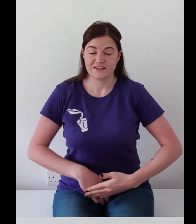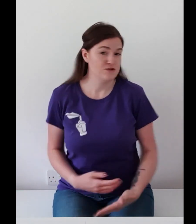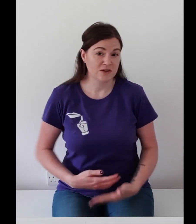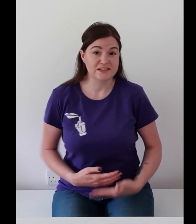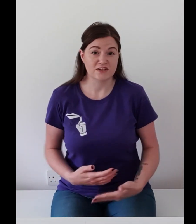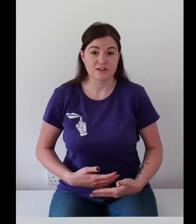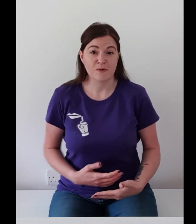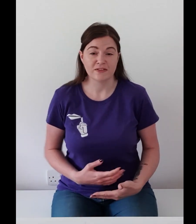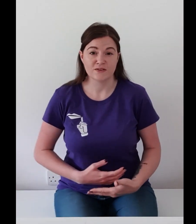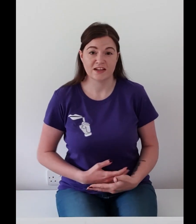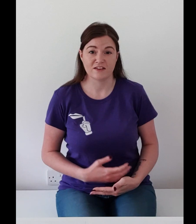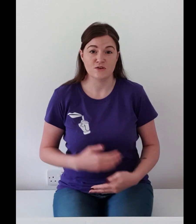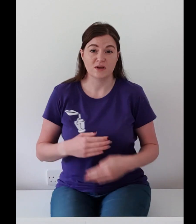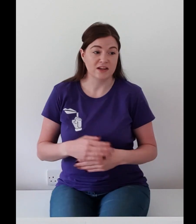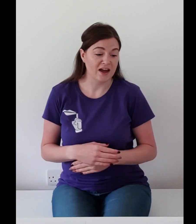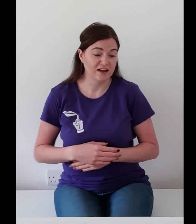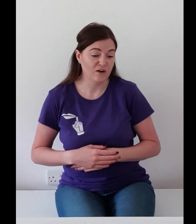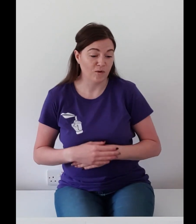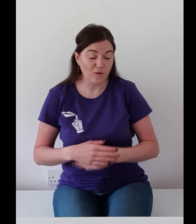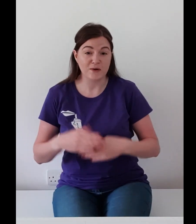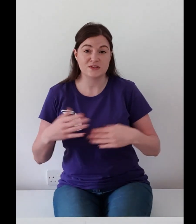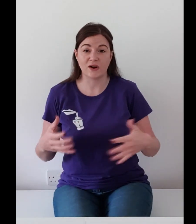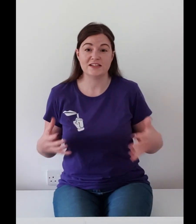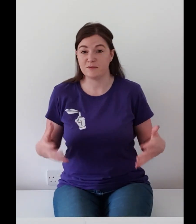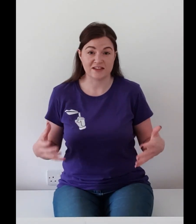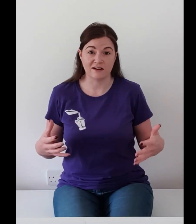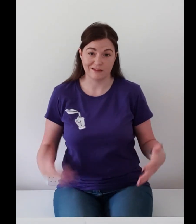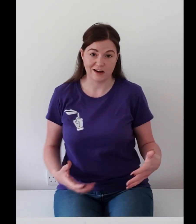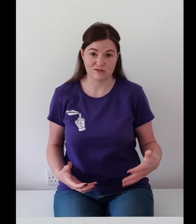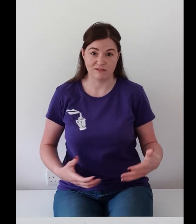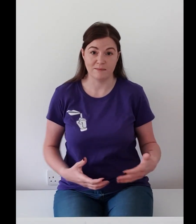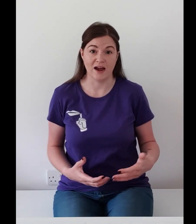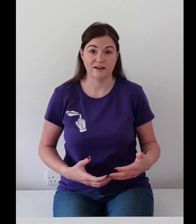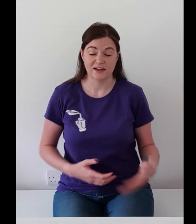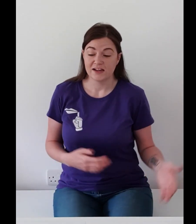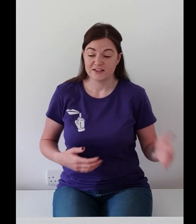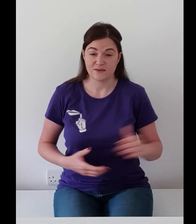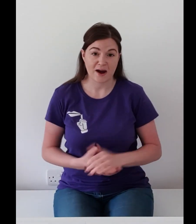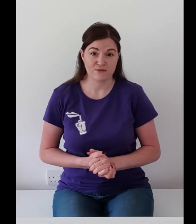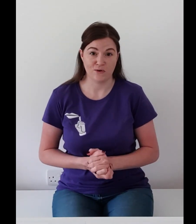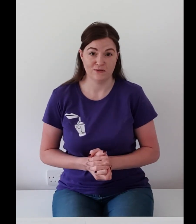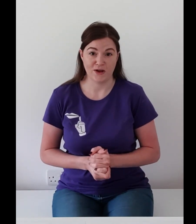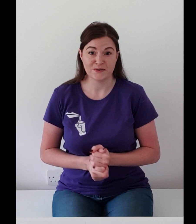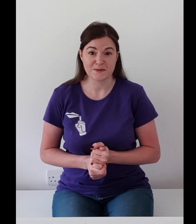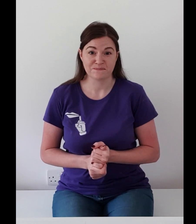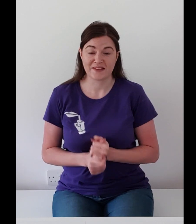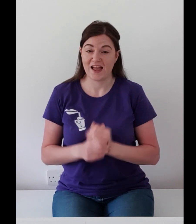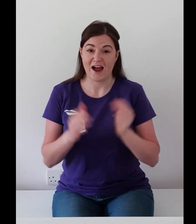So you can see, just putting those together, you can get almost 90% of the nursery rhyme there. So now we've got all of those, and